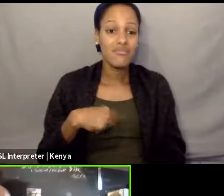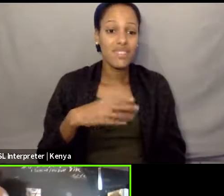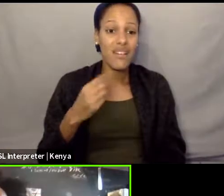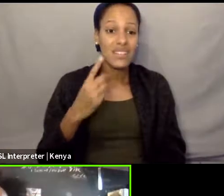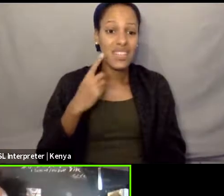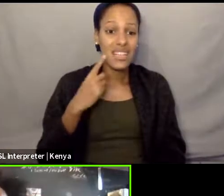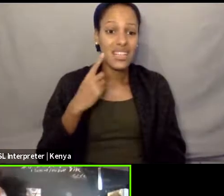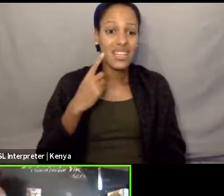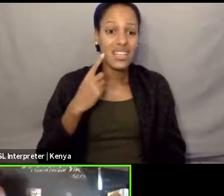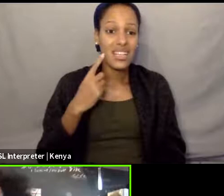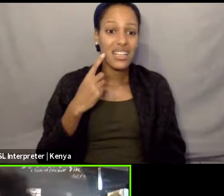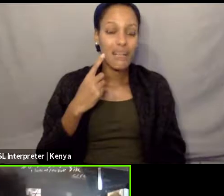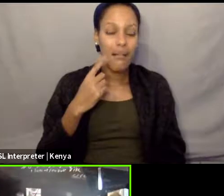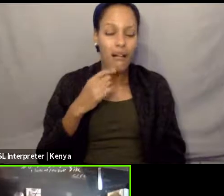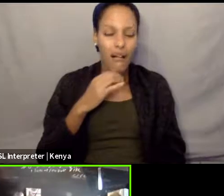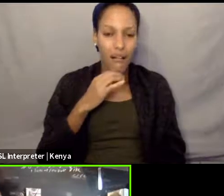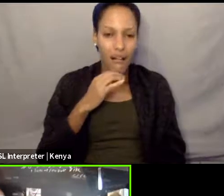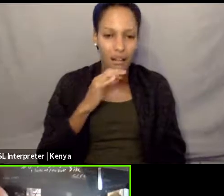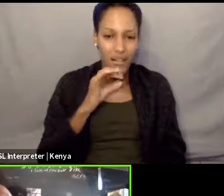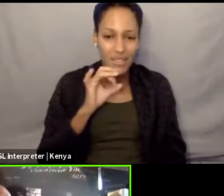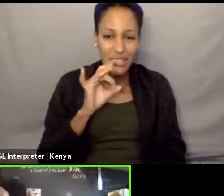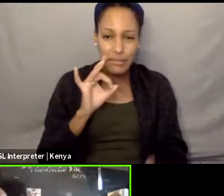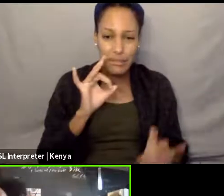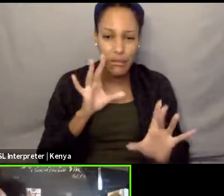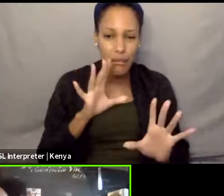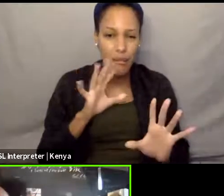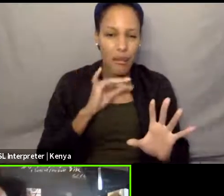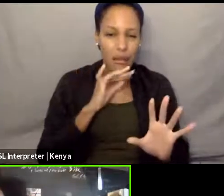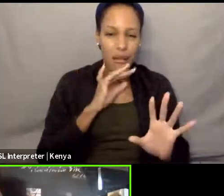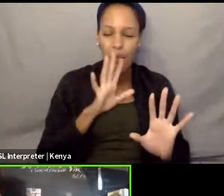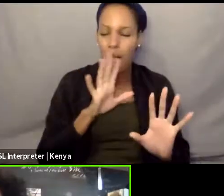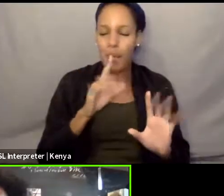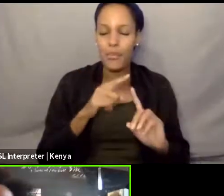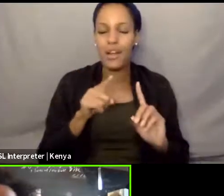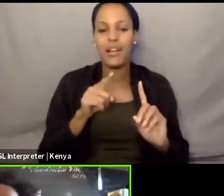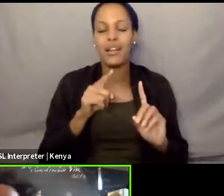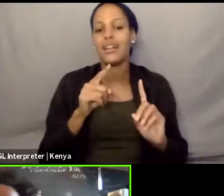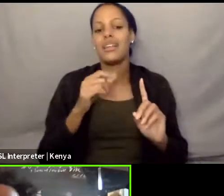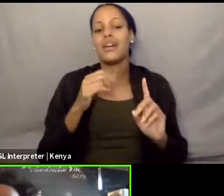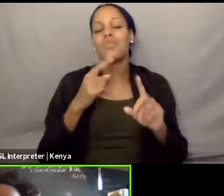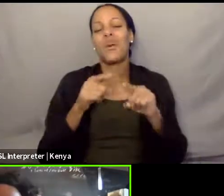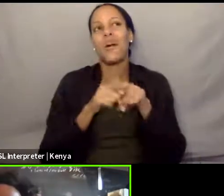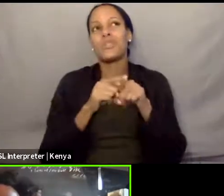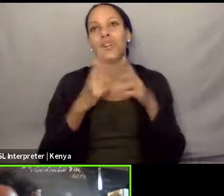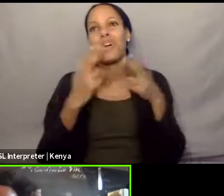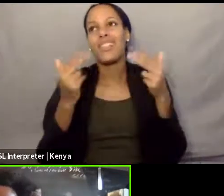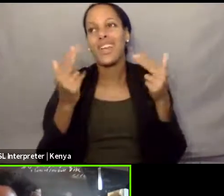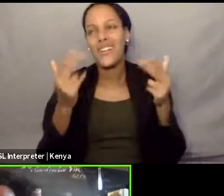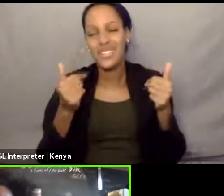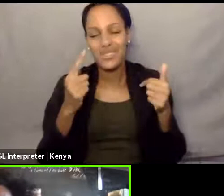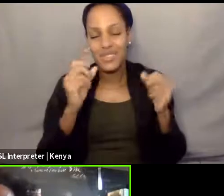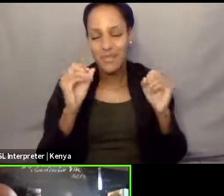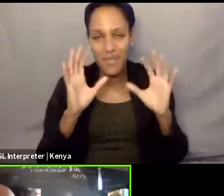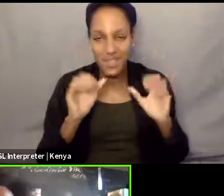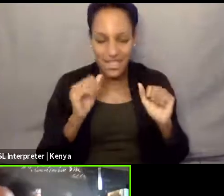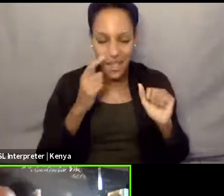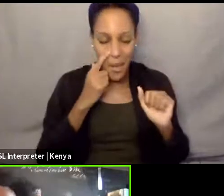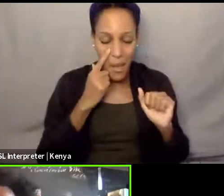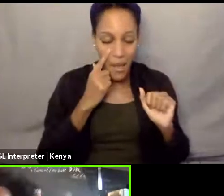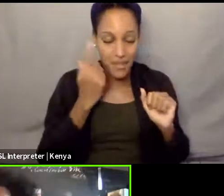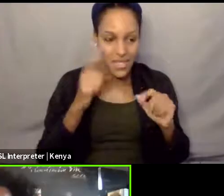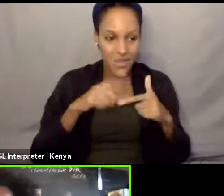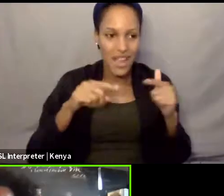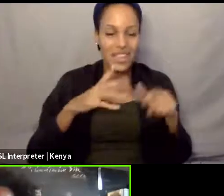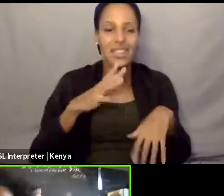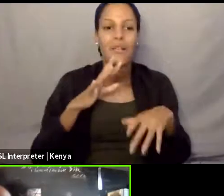And I was like, it was so disgusting in a way, but it was also like hilarious. It was just, it was amazing. It was a kind of delight that made me